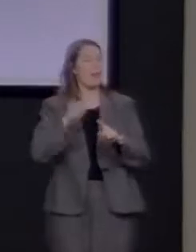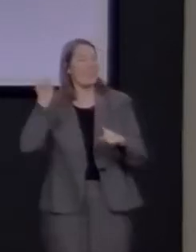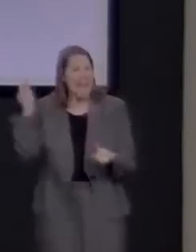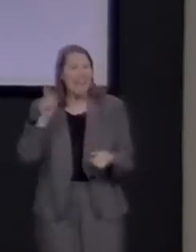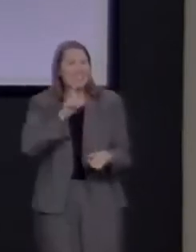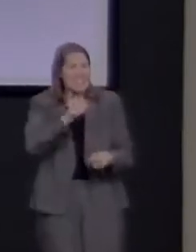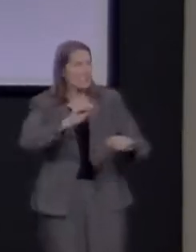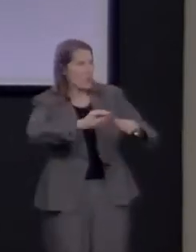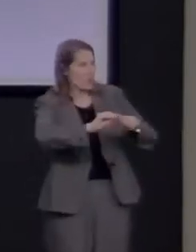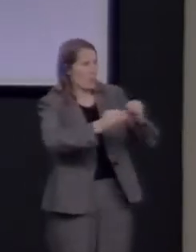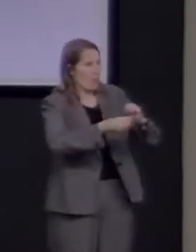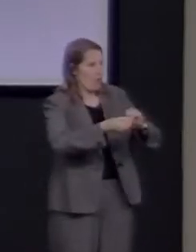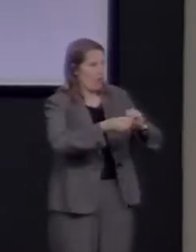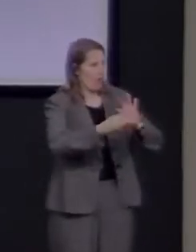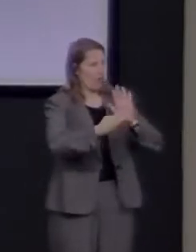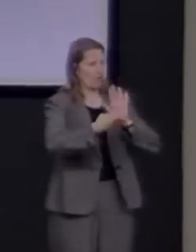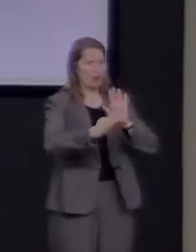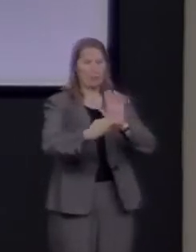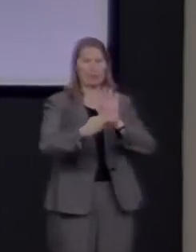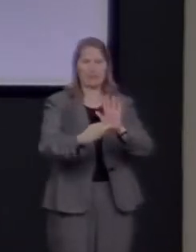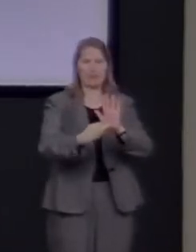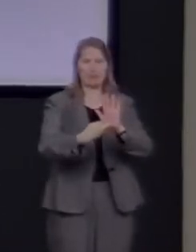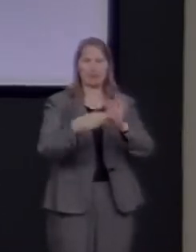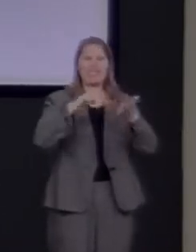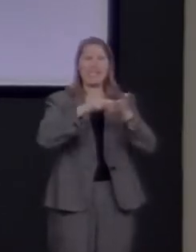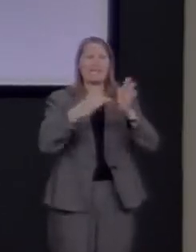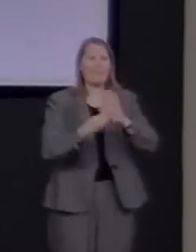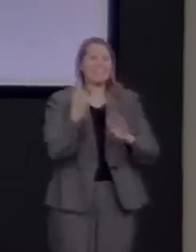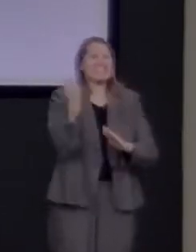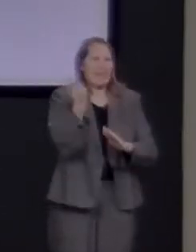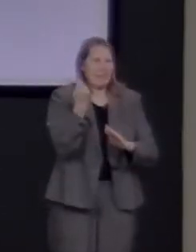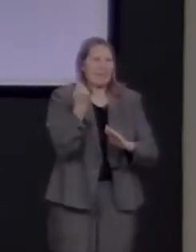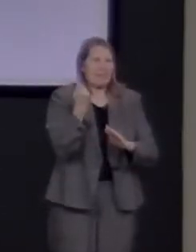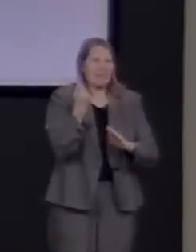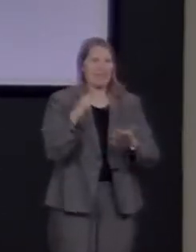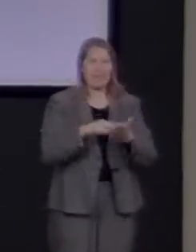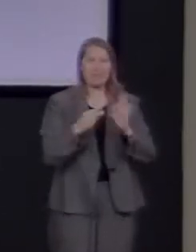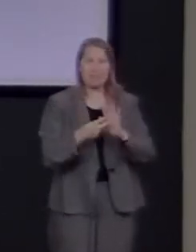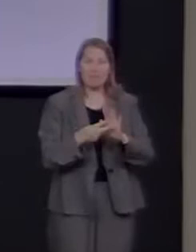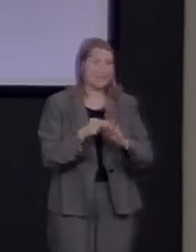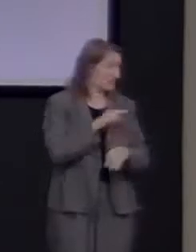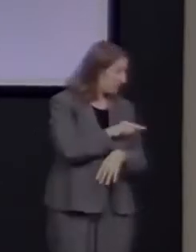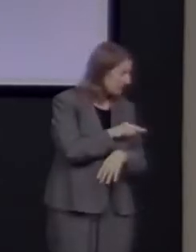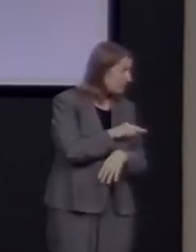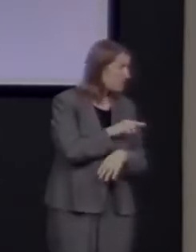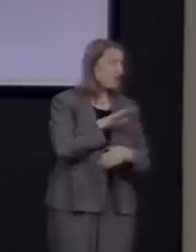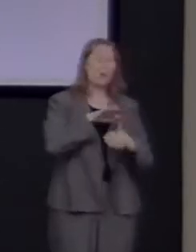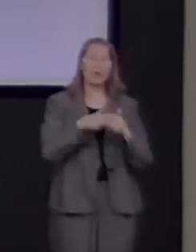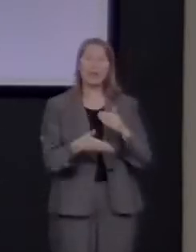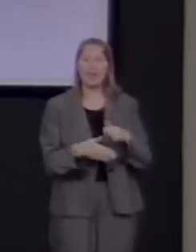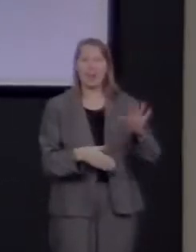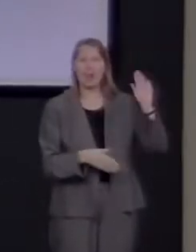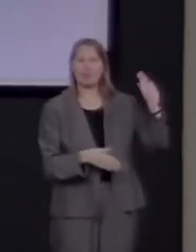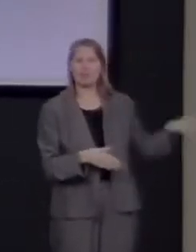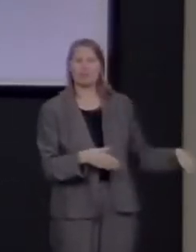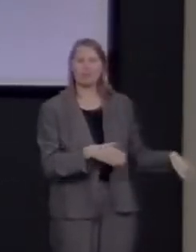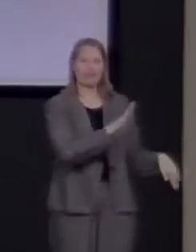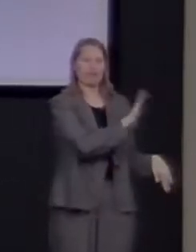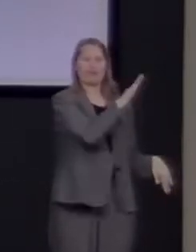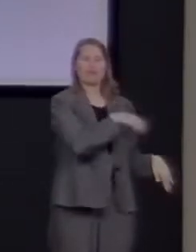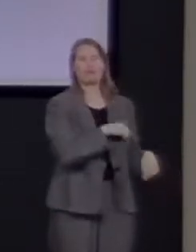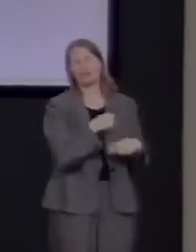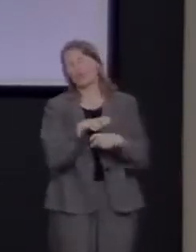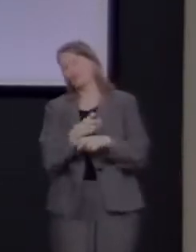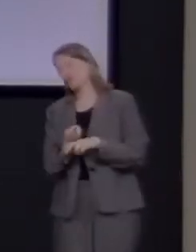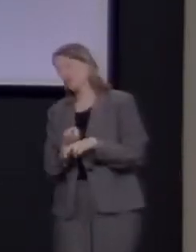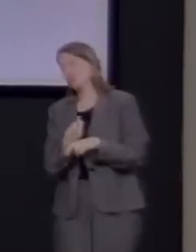numerical representation that directly translates into behaviors. One of them could be on the weekend to hit the snooze button. The other one